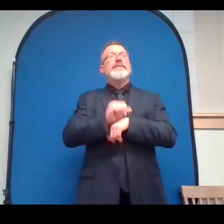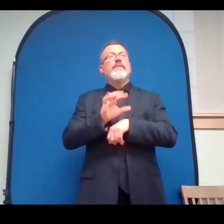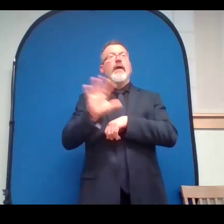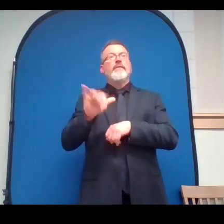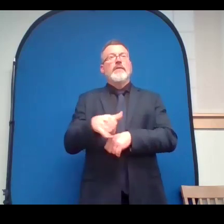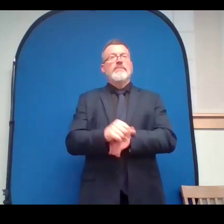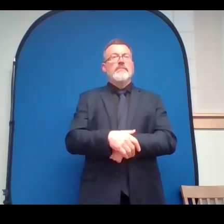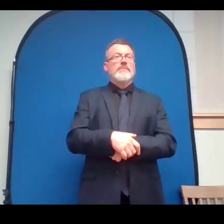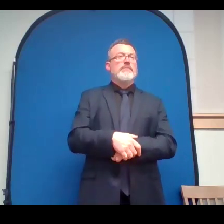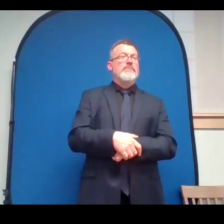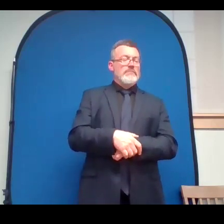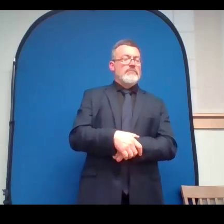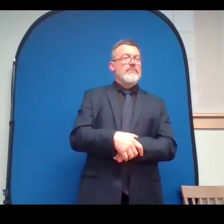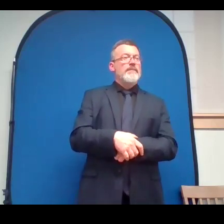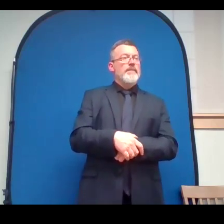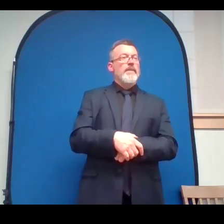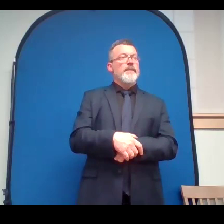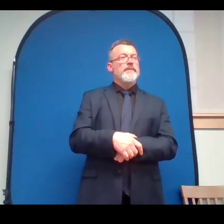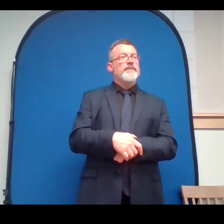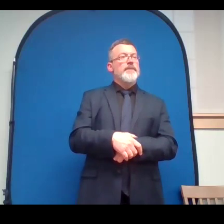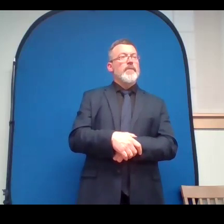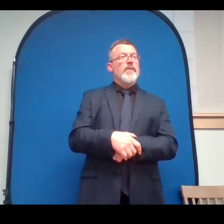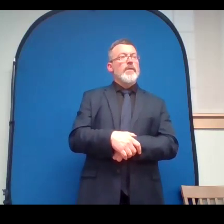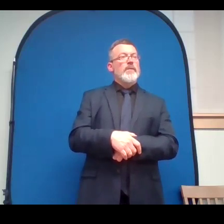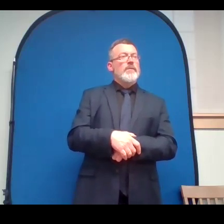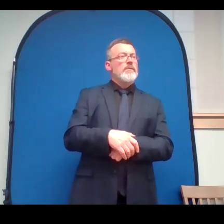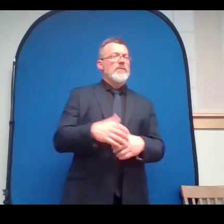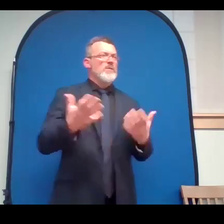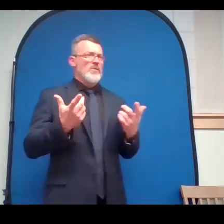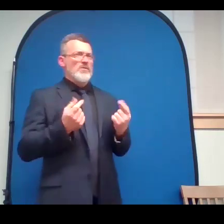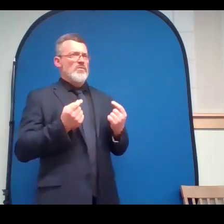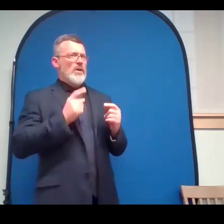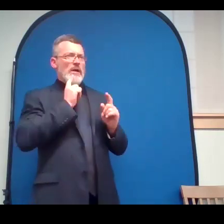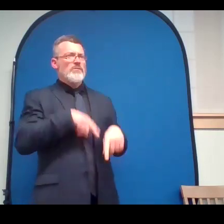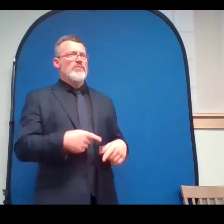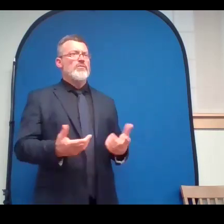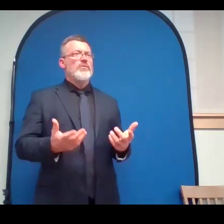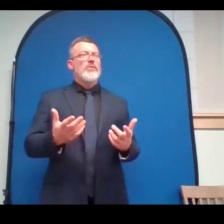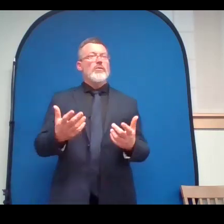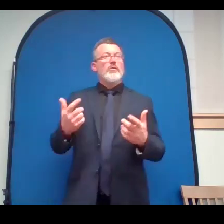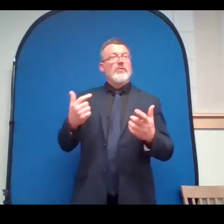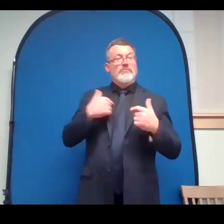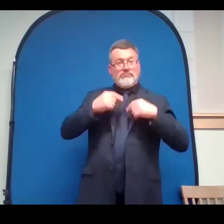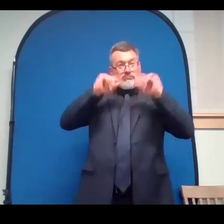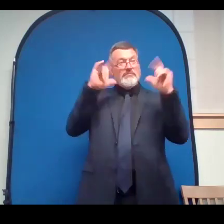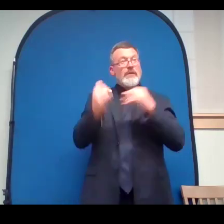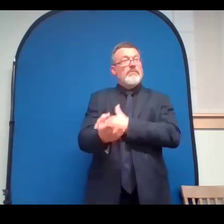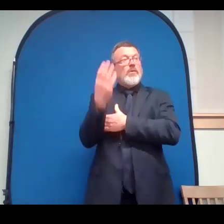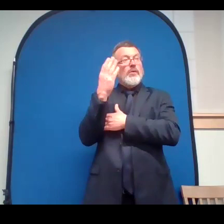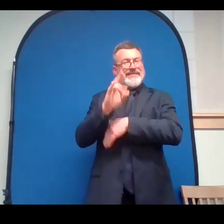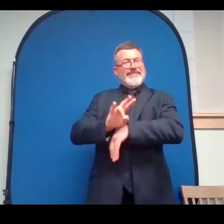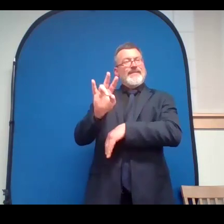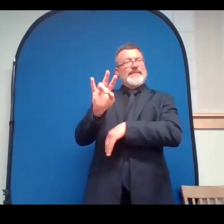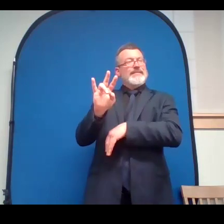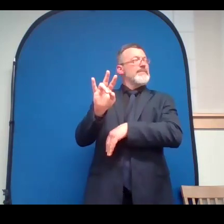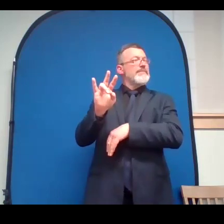what did you do in response? Upon waking up in the morning, that day at around 7 in the morning, I can't remember exactly,